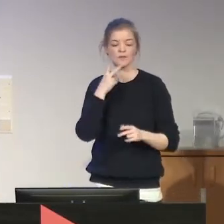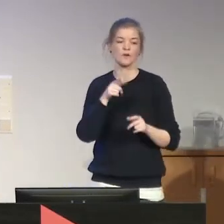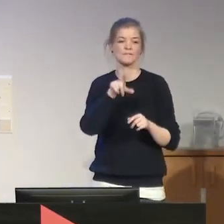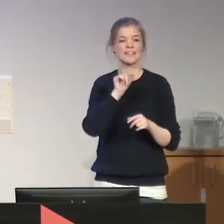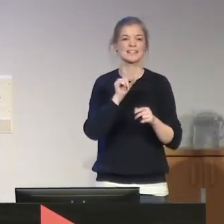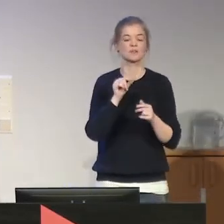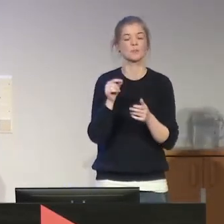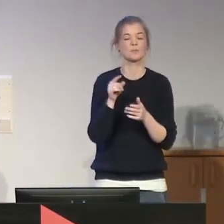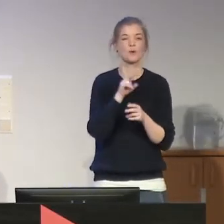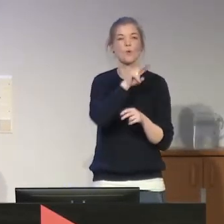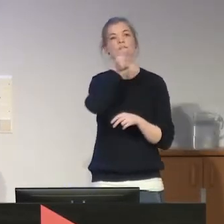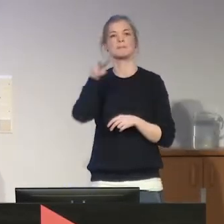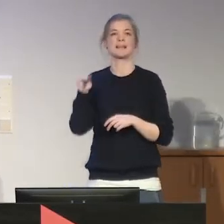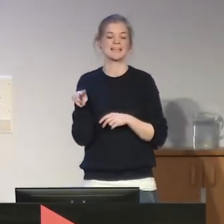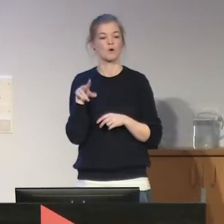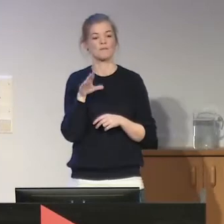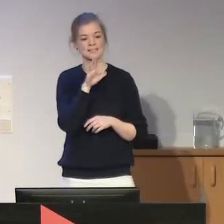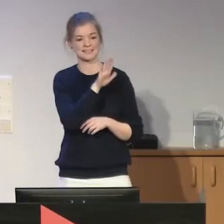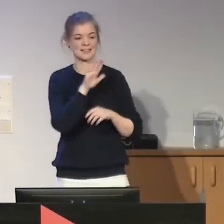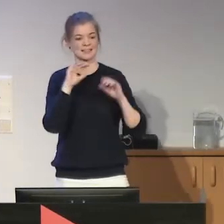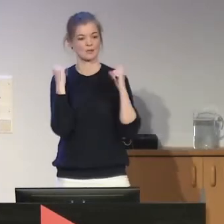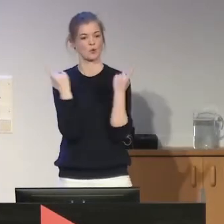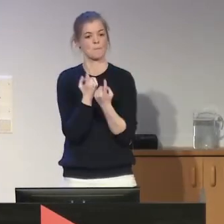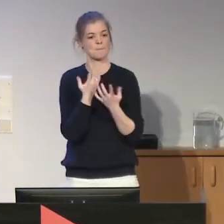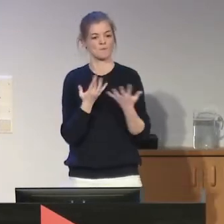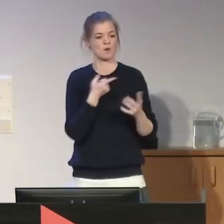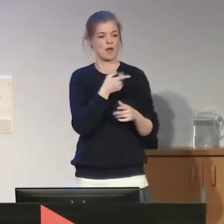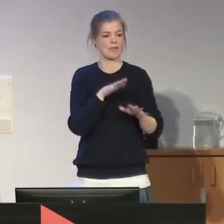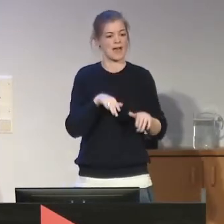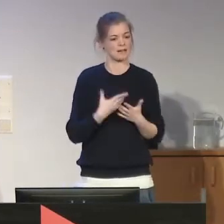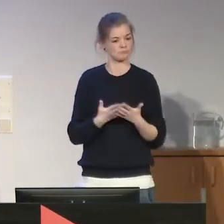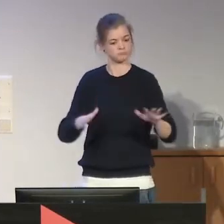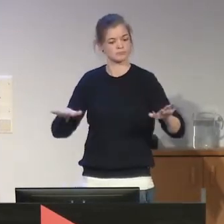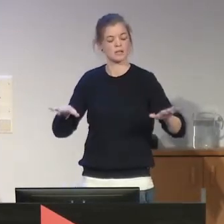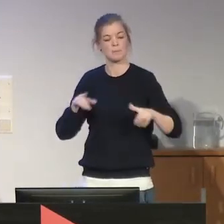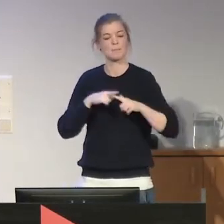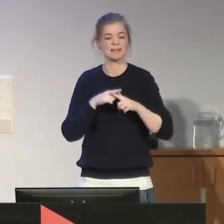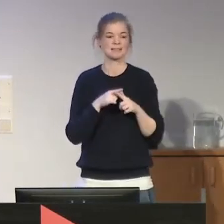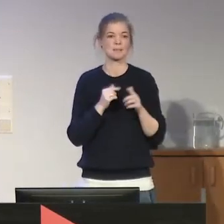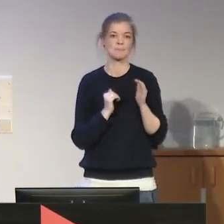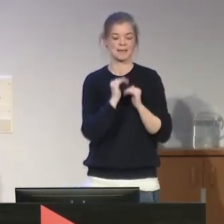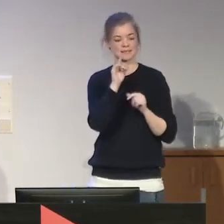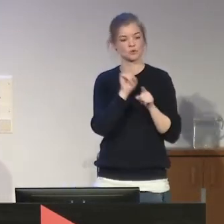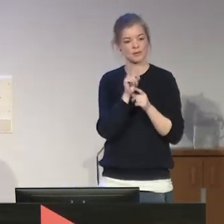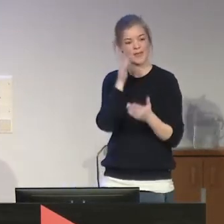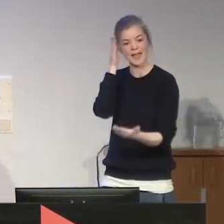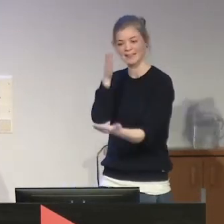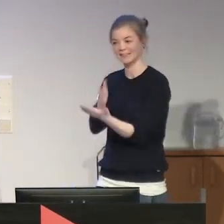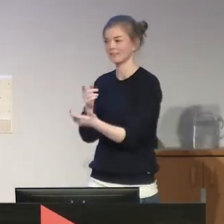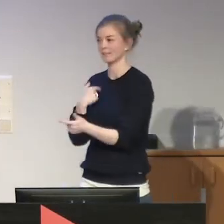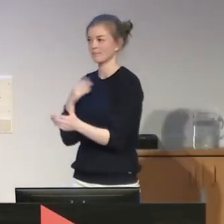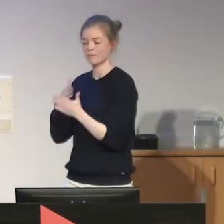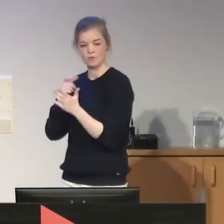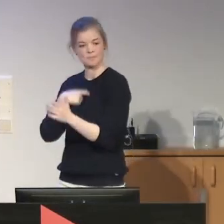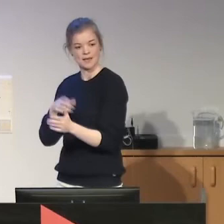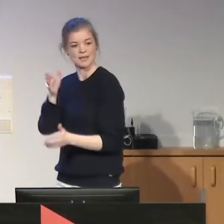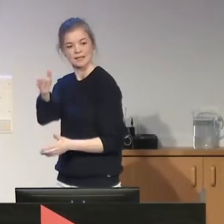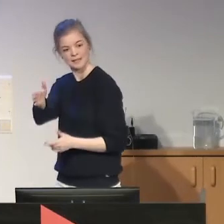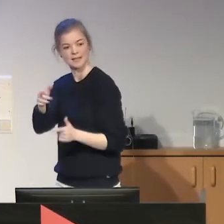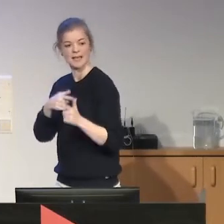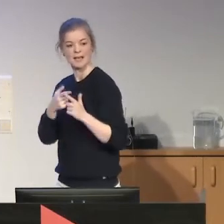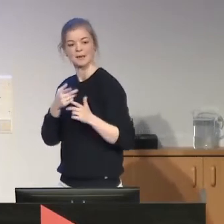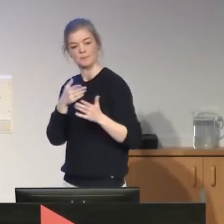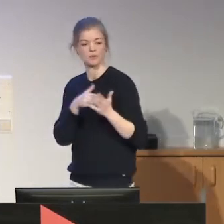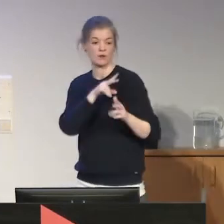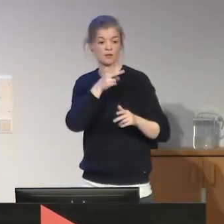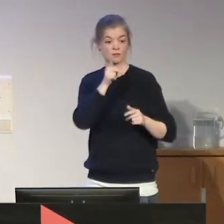and even when he was orienting himself in the room. The way he was just going from one place to another one, but he